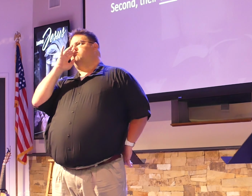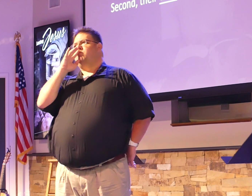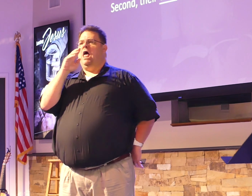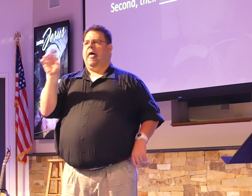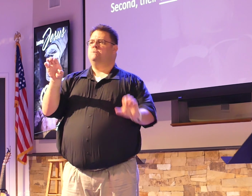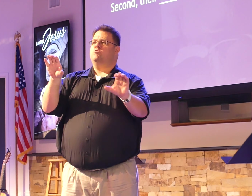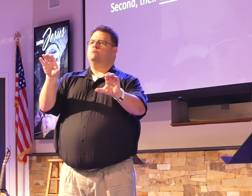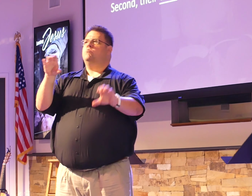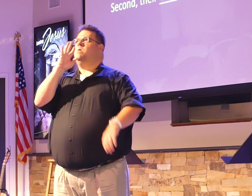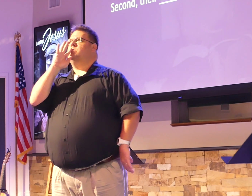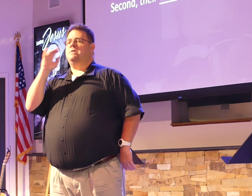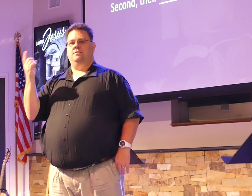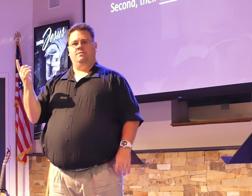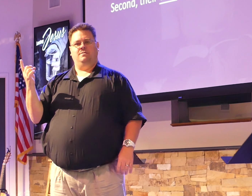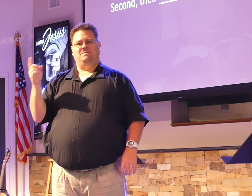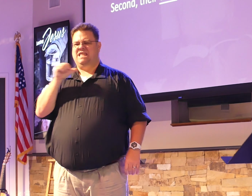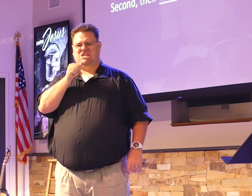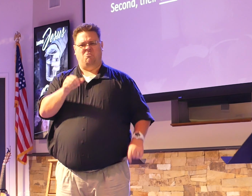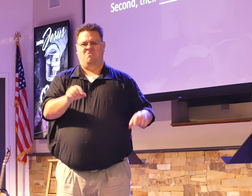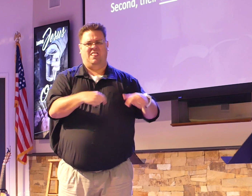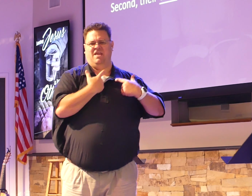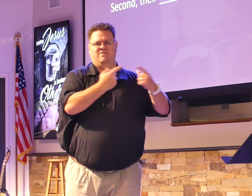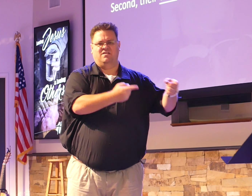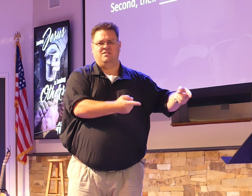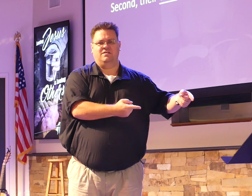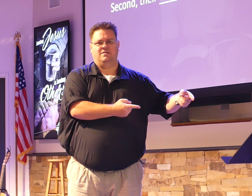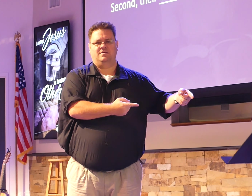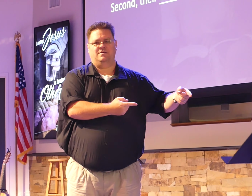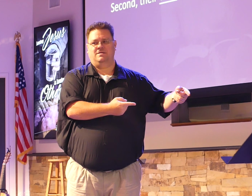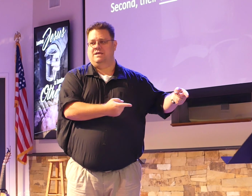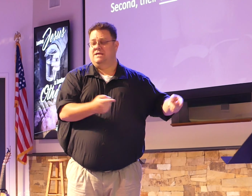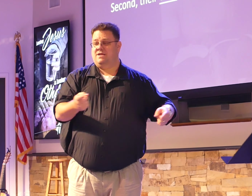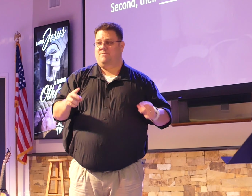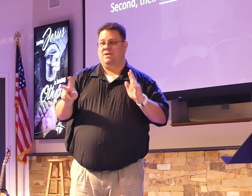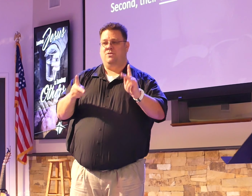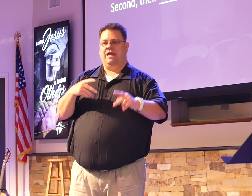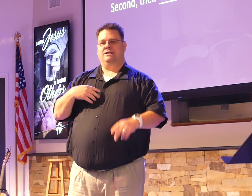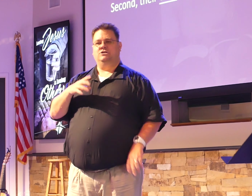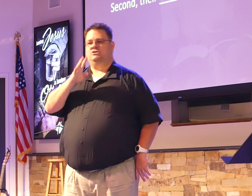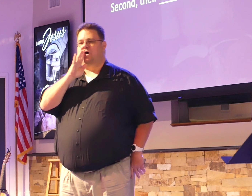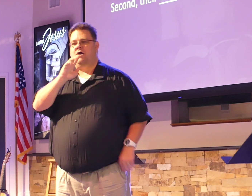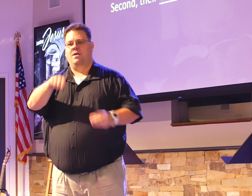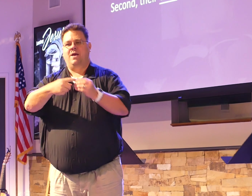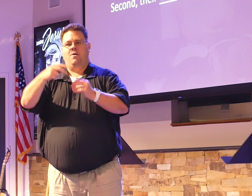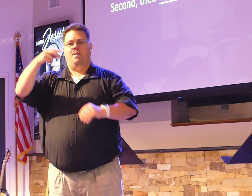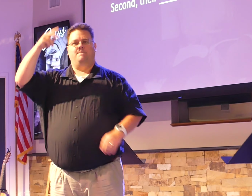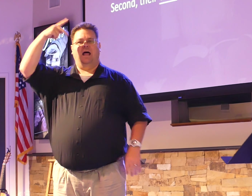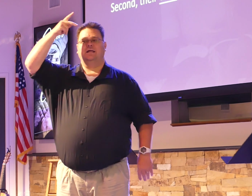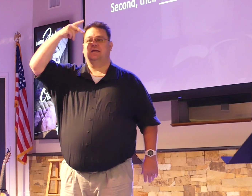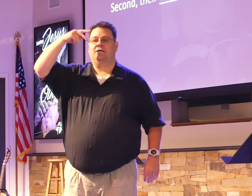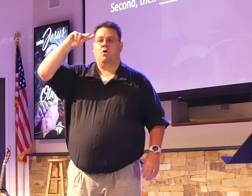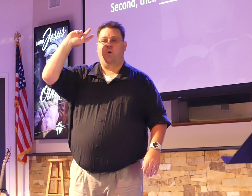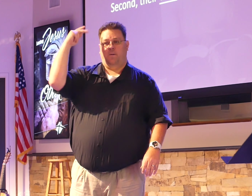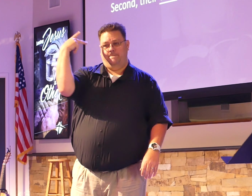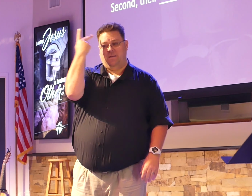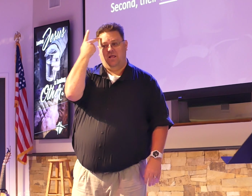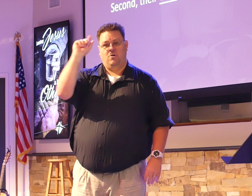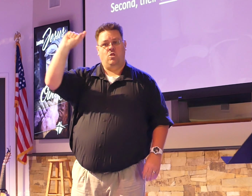talk. Don't you love people who can talk a blue streak about politics and about what's wrong with our country, but they